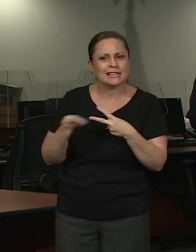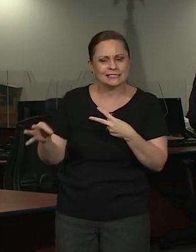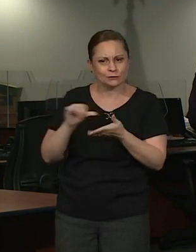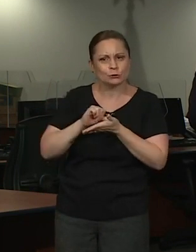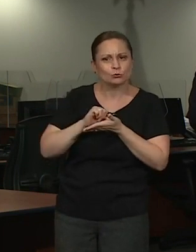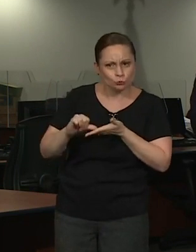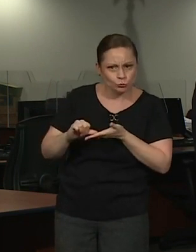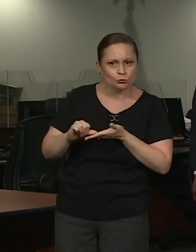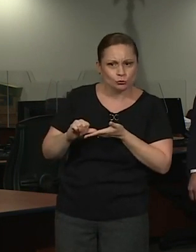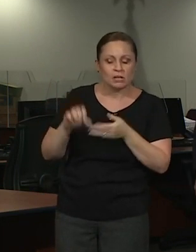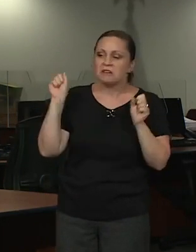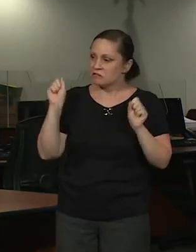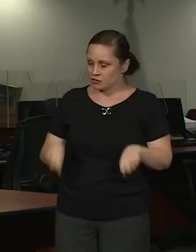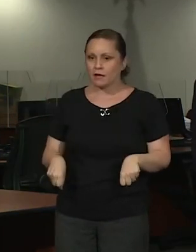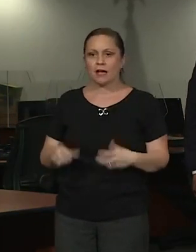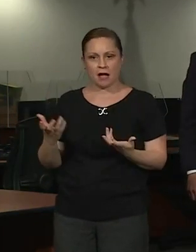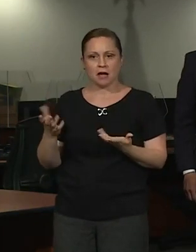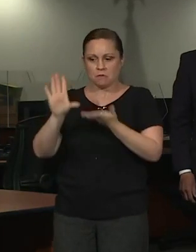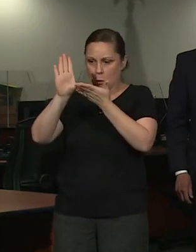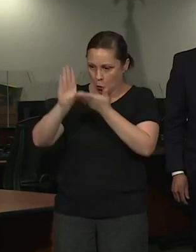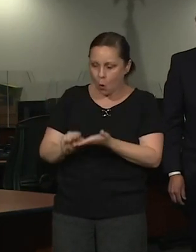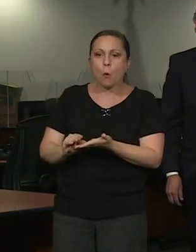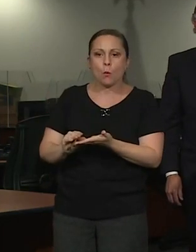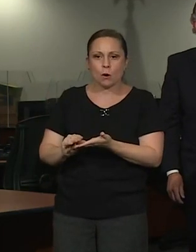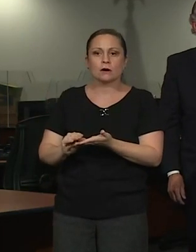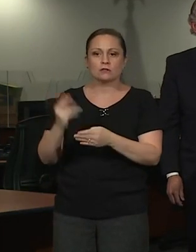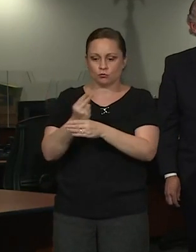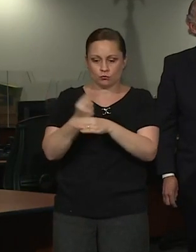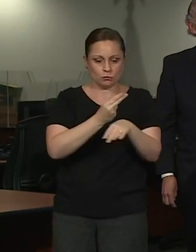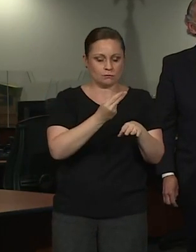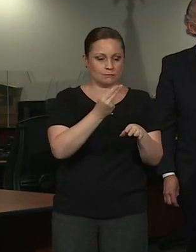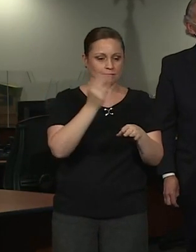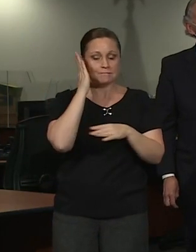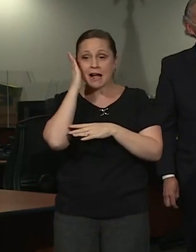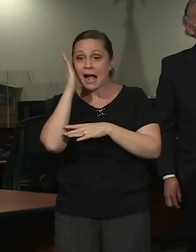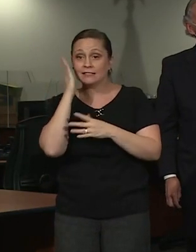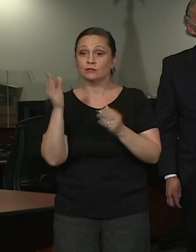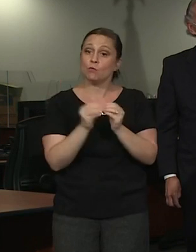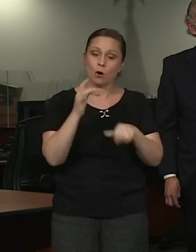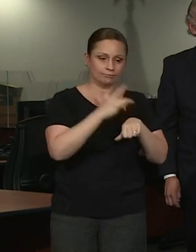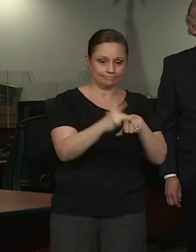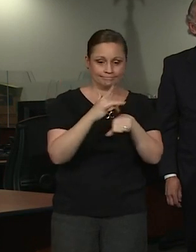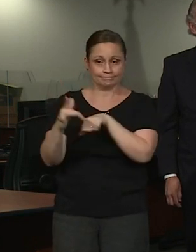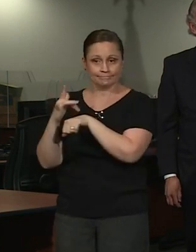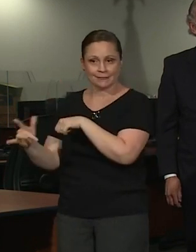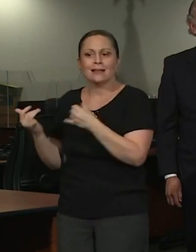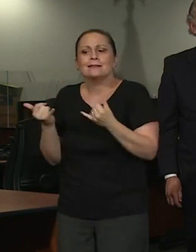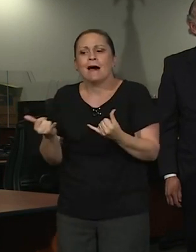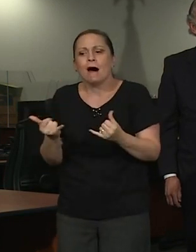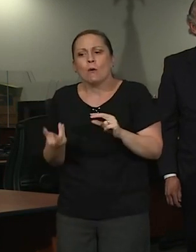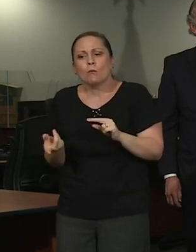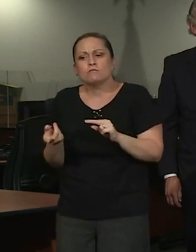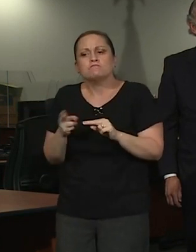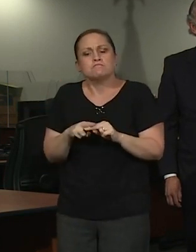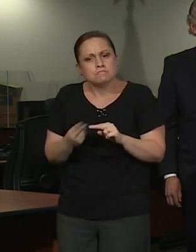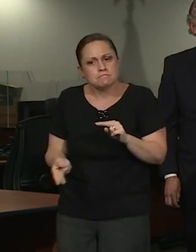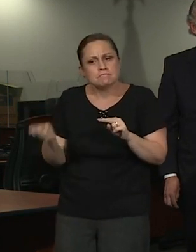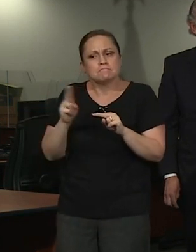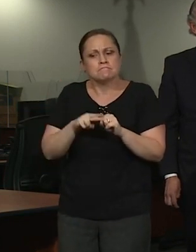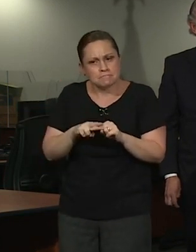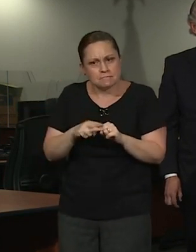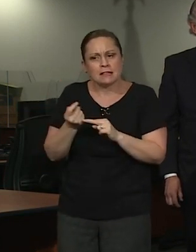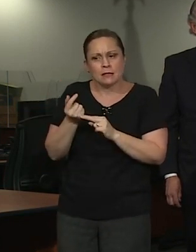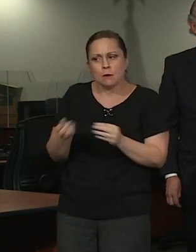or their hospital daily bed usage. Since then, they have increased that capacity, but